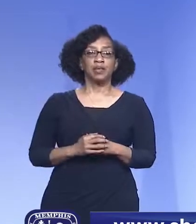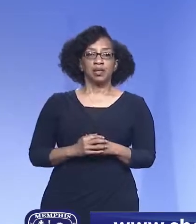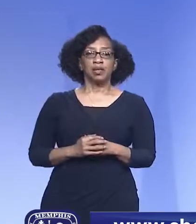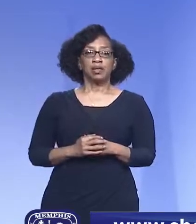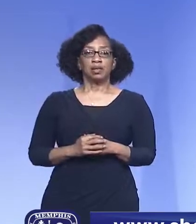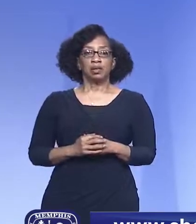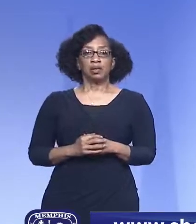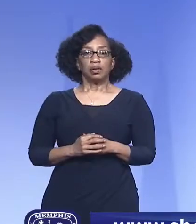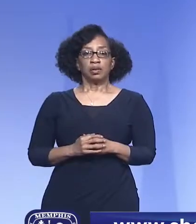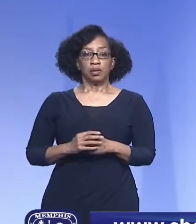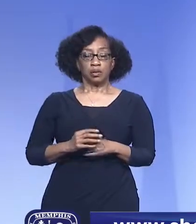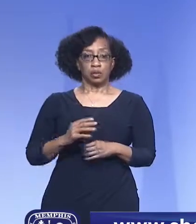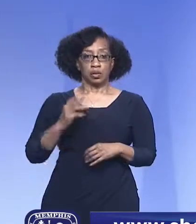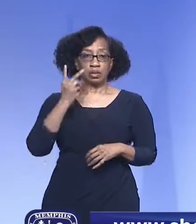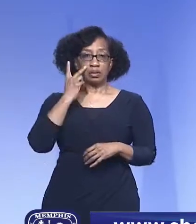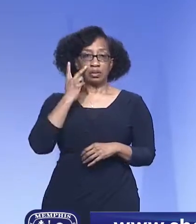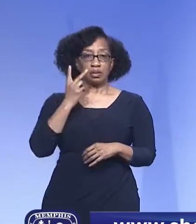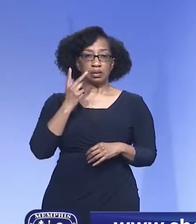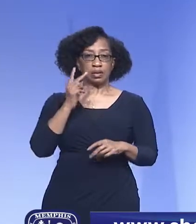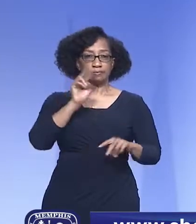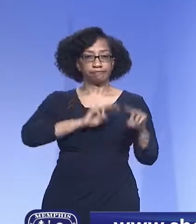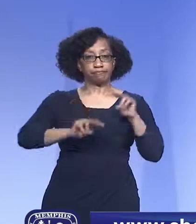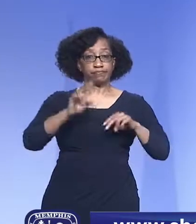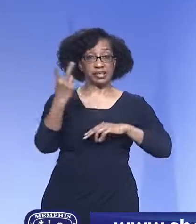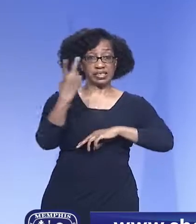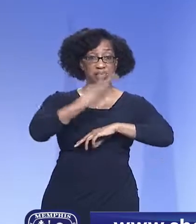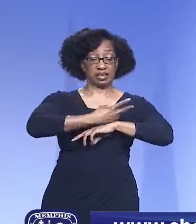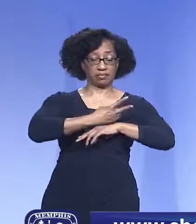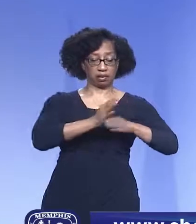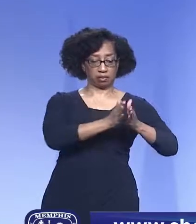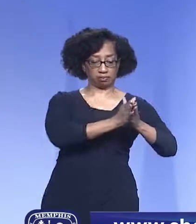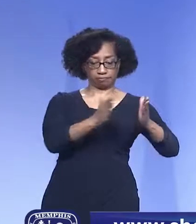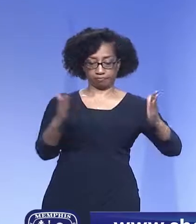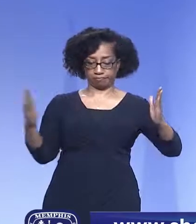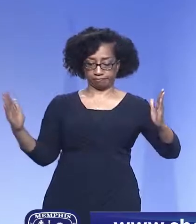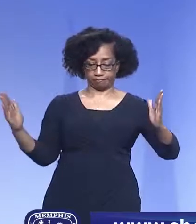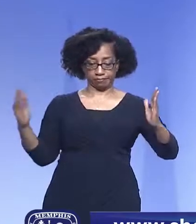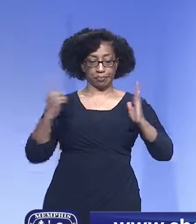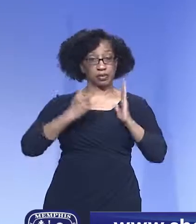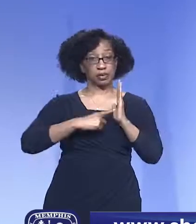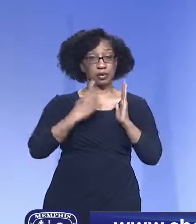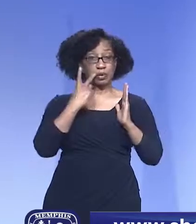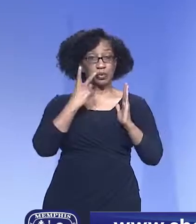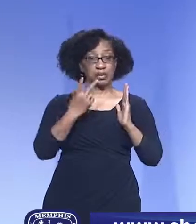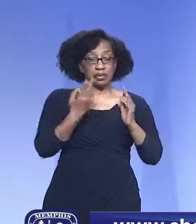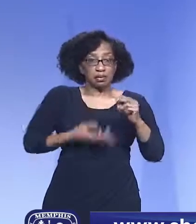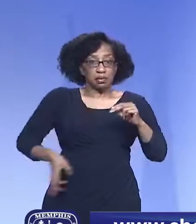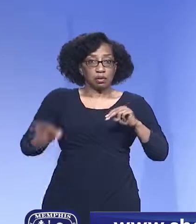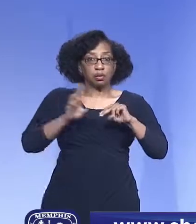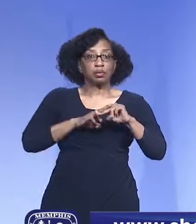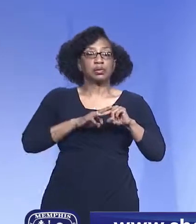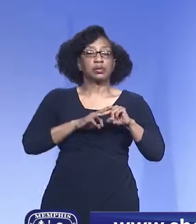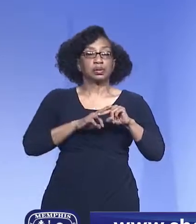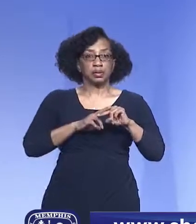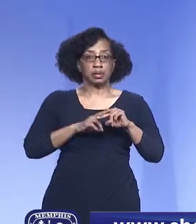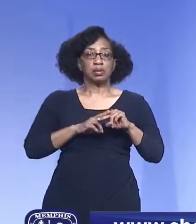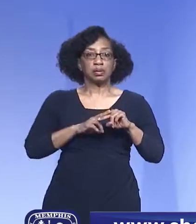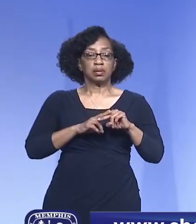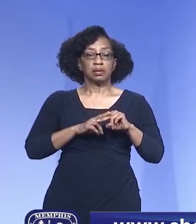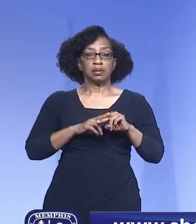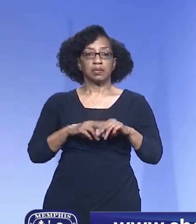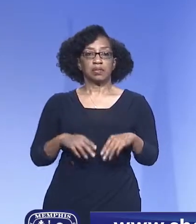a 7-day period, we see that there is increase compared to the prior 7 days. And